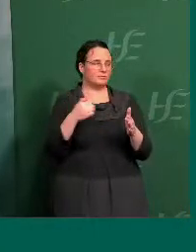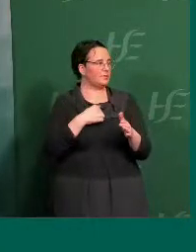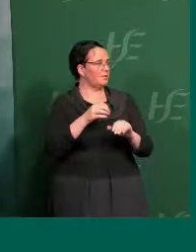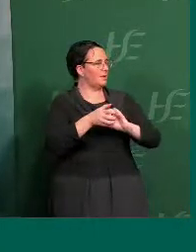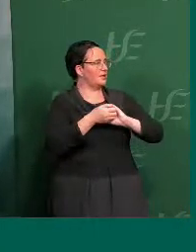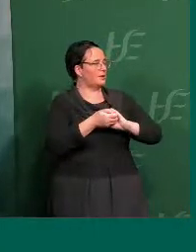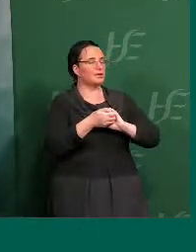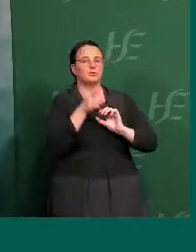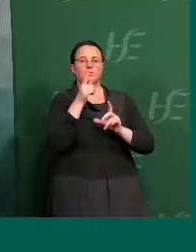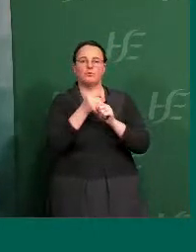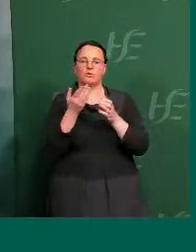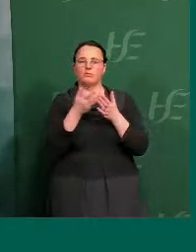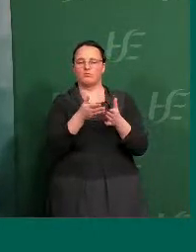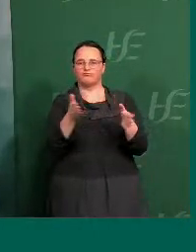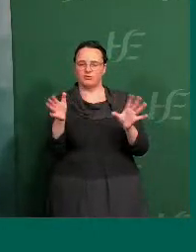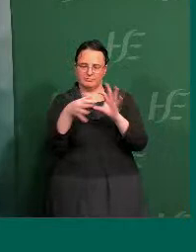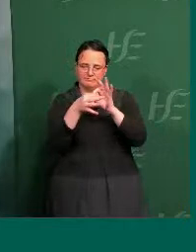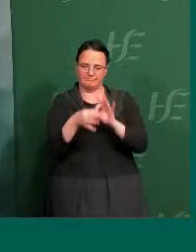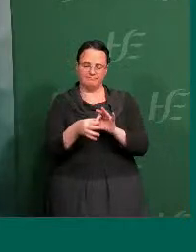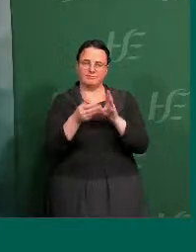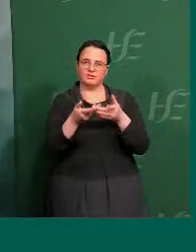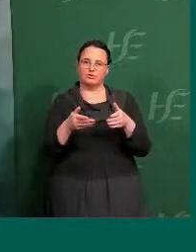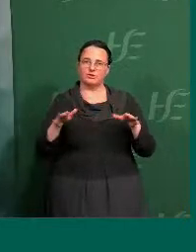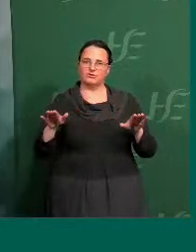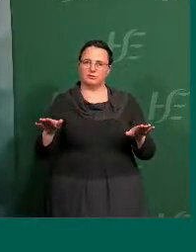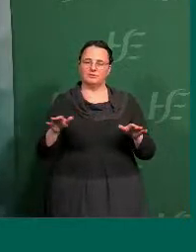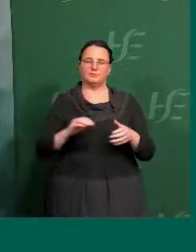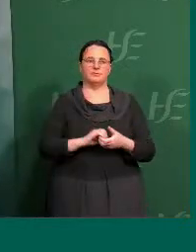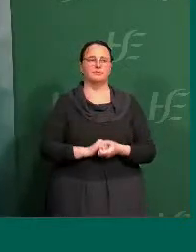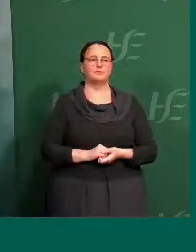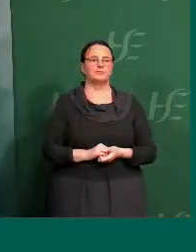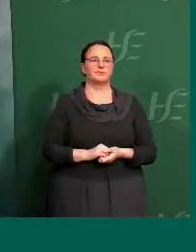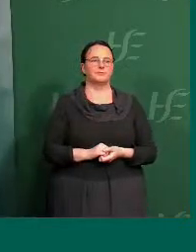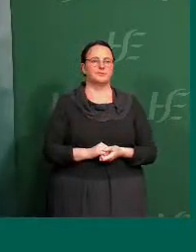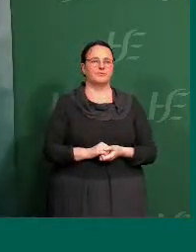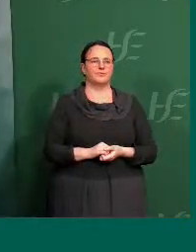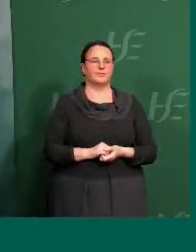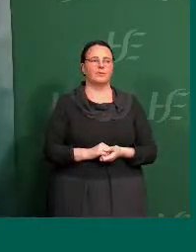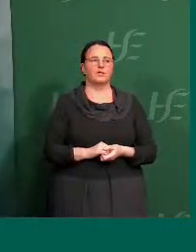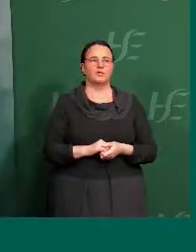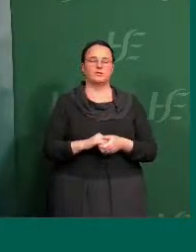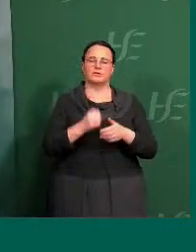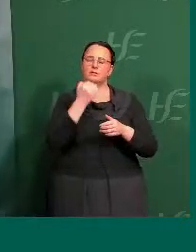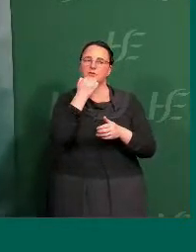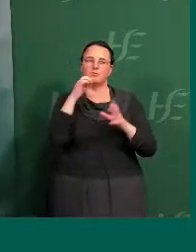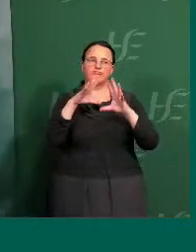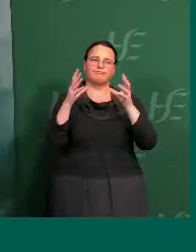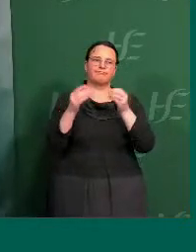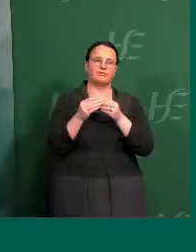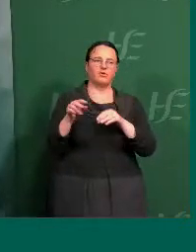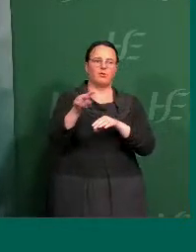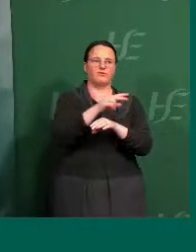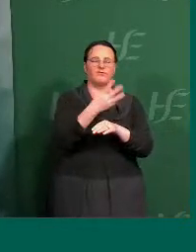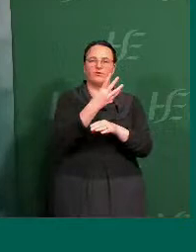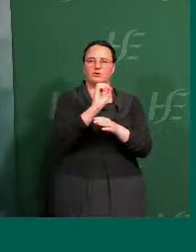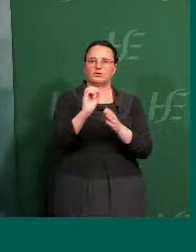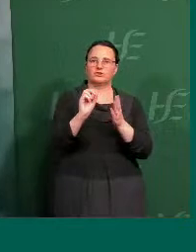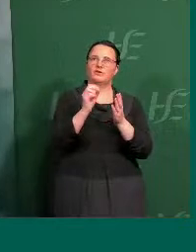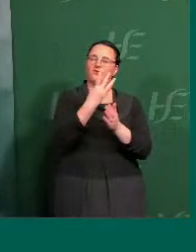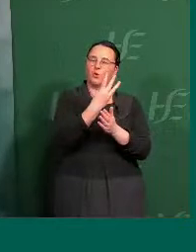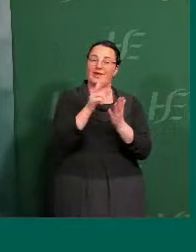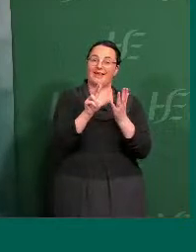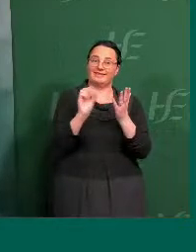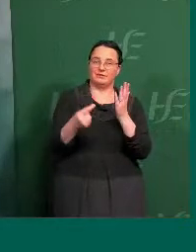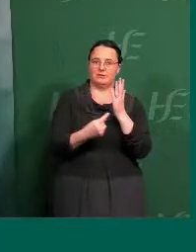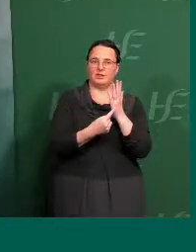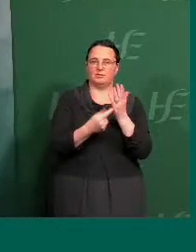talk through some of the broader considerations in relation to children. So the population is estimated at over